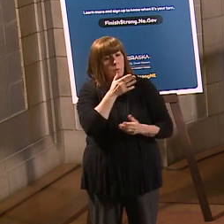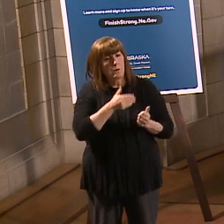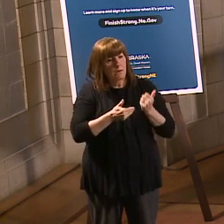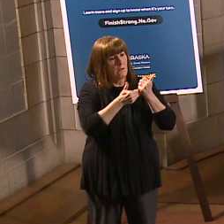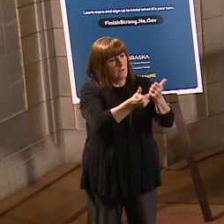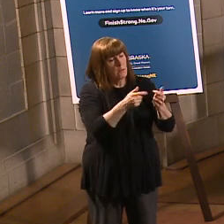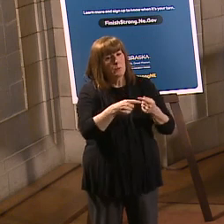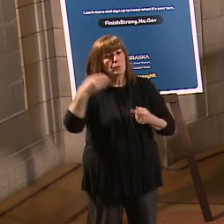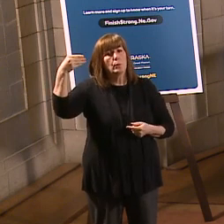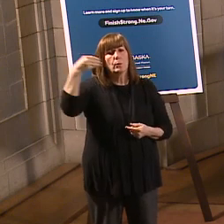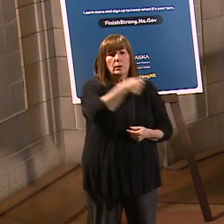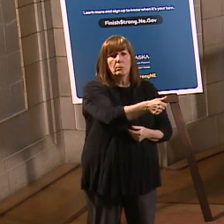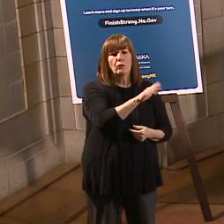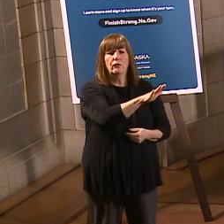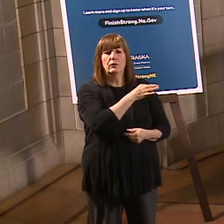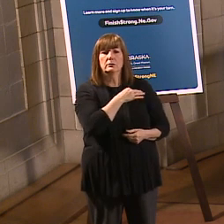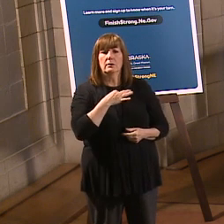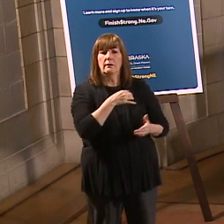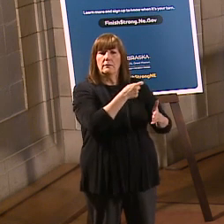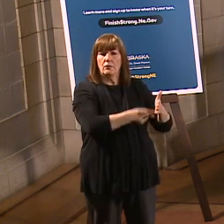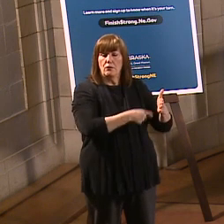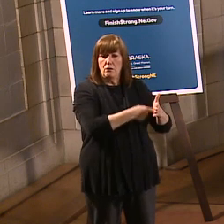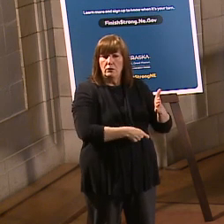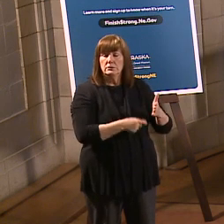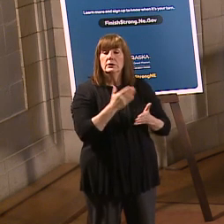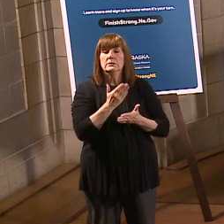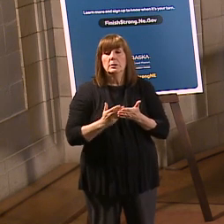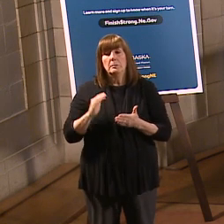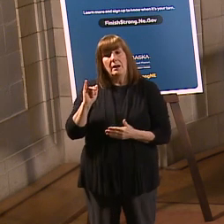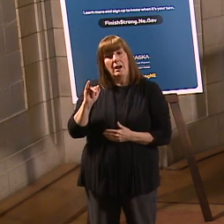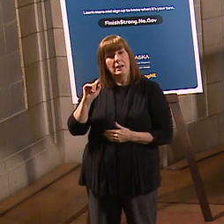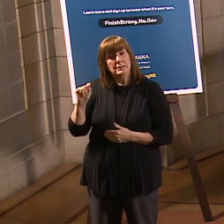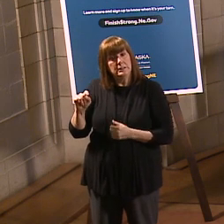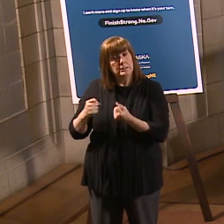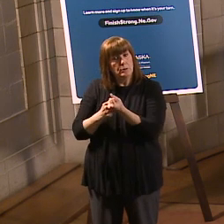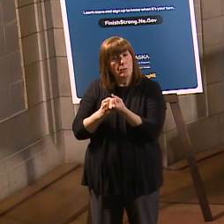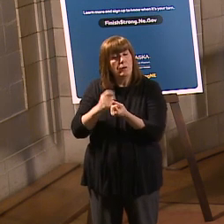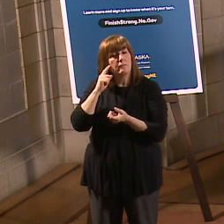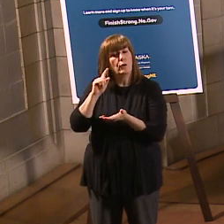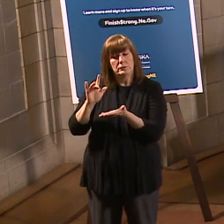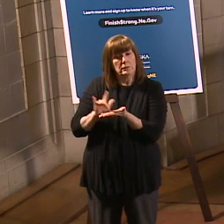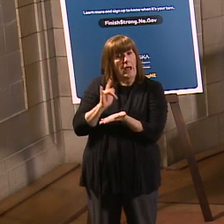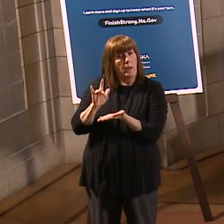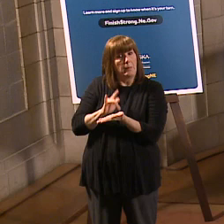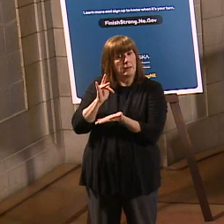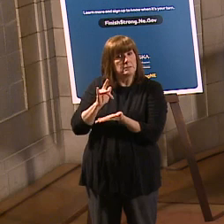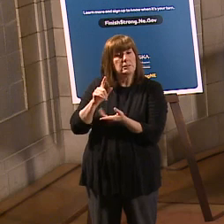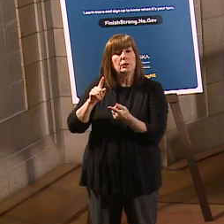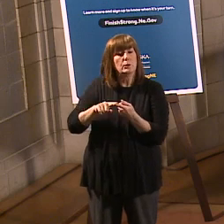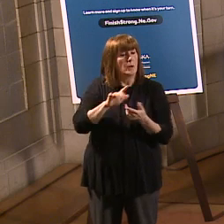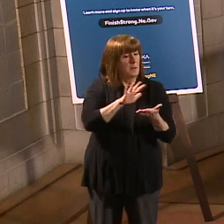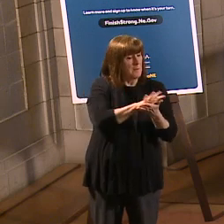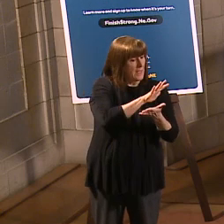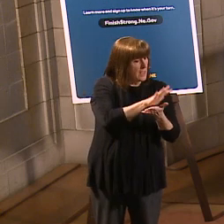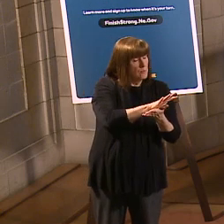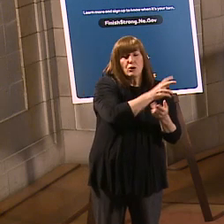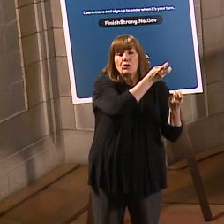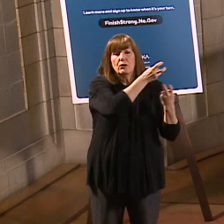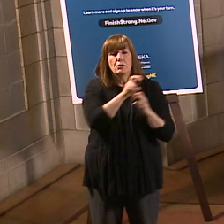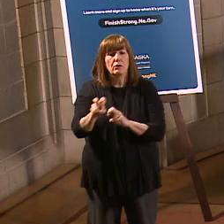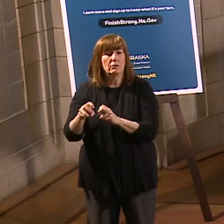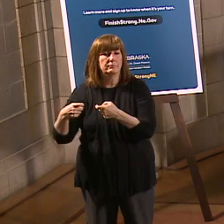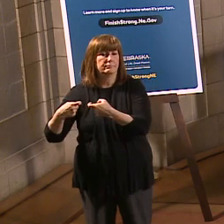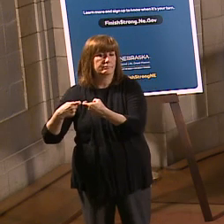staff costs. We're providing some IT support in the form of tablets to help transition them to a paperless system, and we are